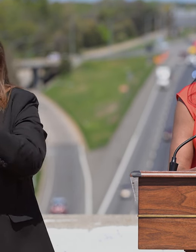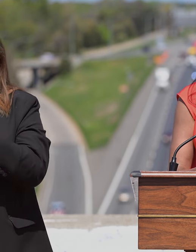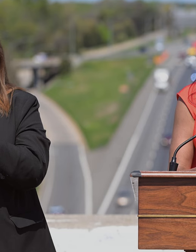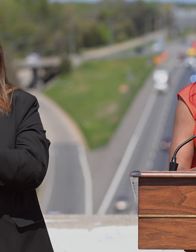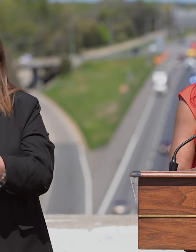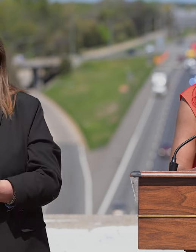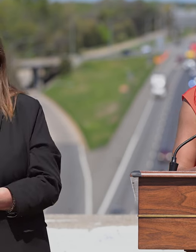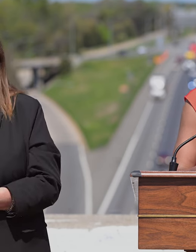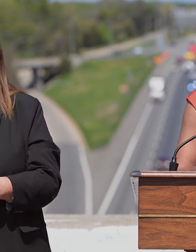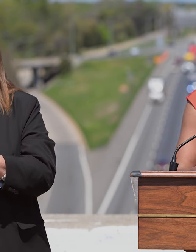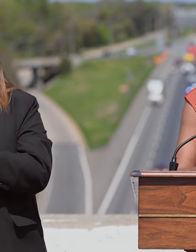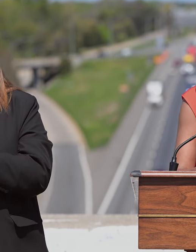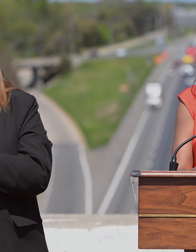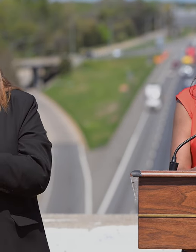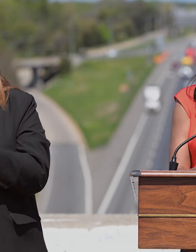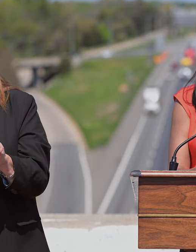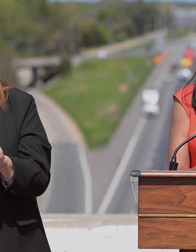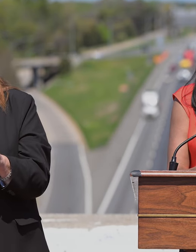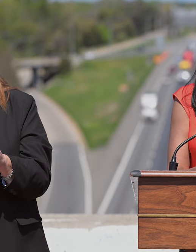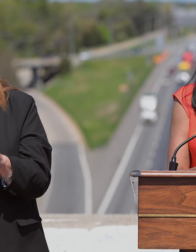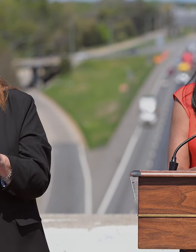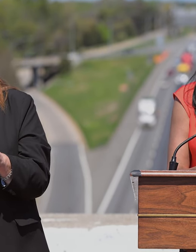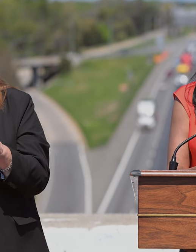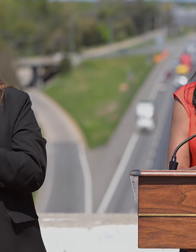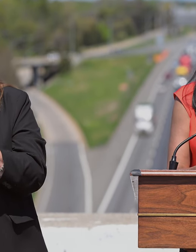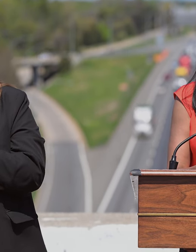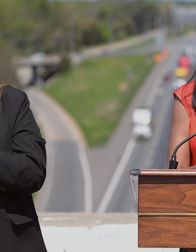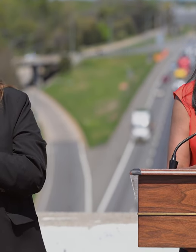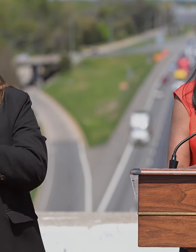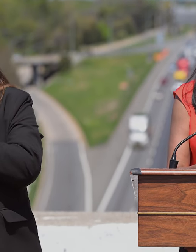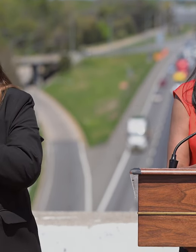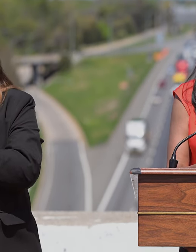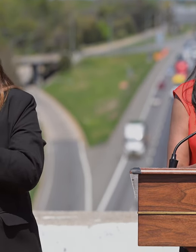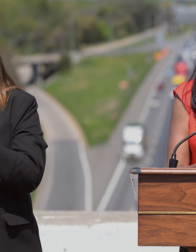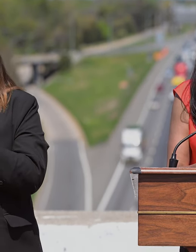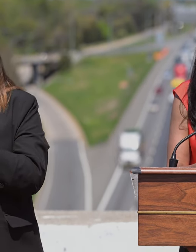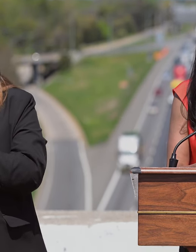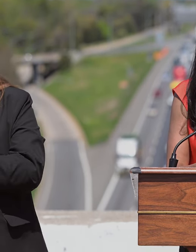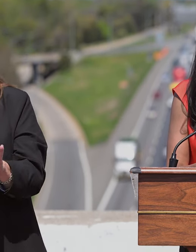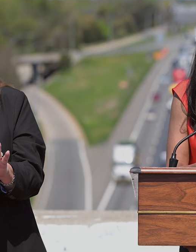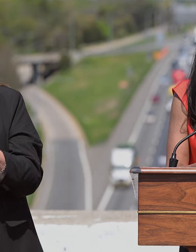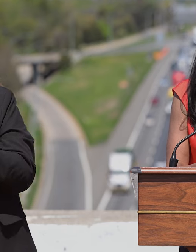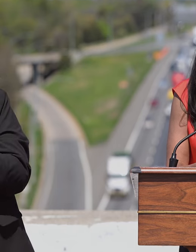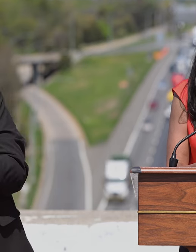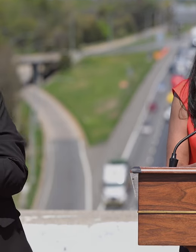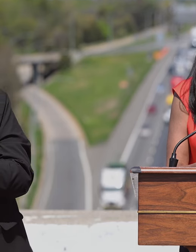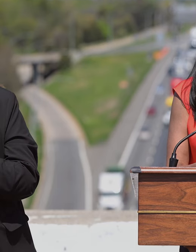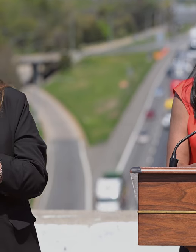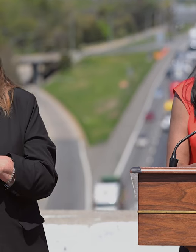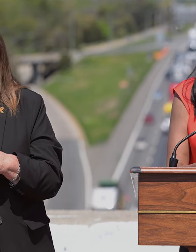forever. Work zone safety is not just a statistic or a campaign slogan. It starts with